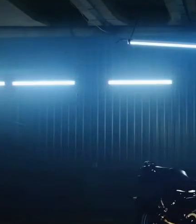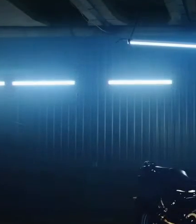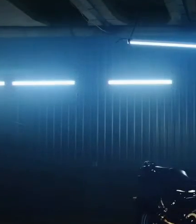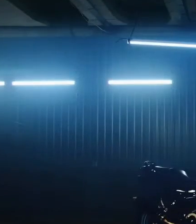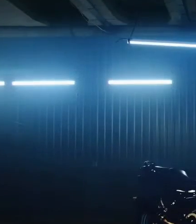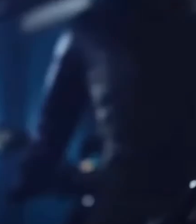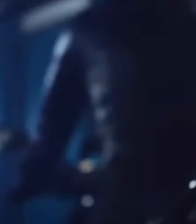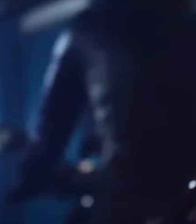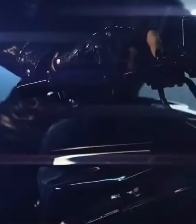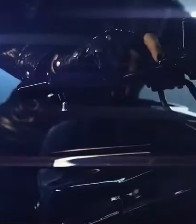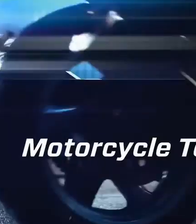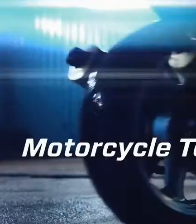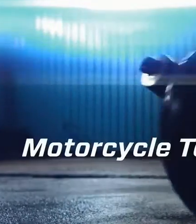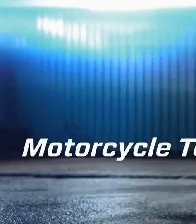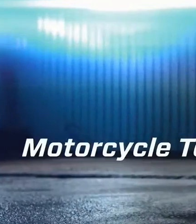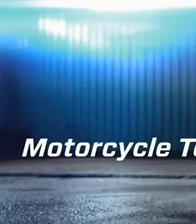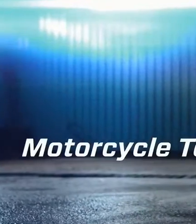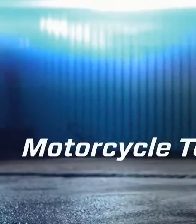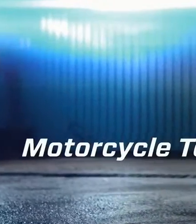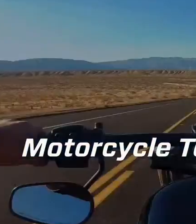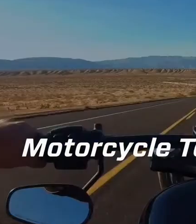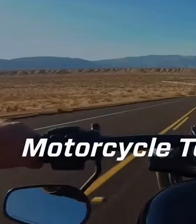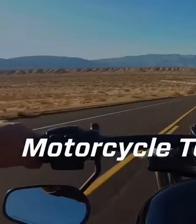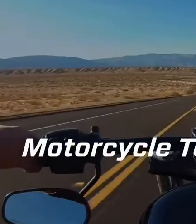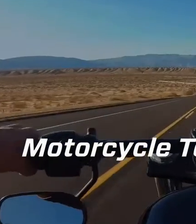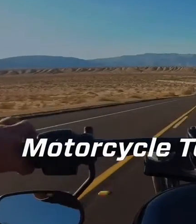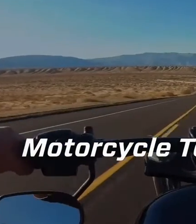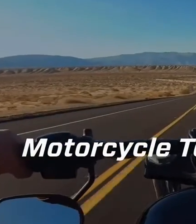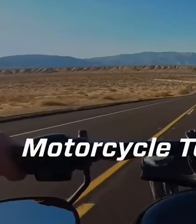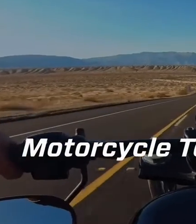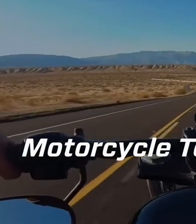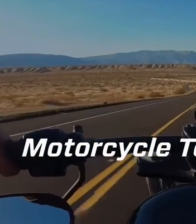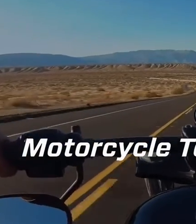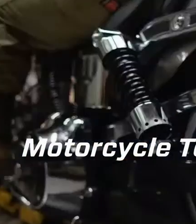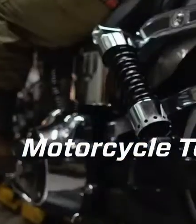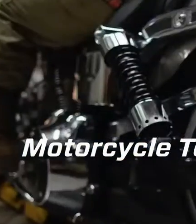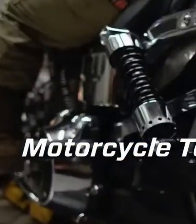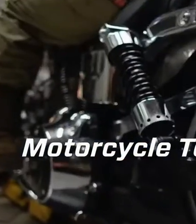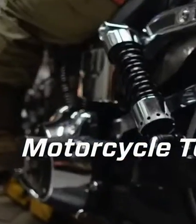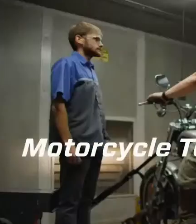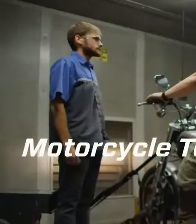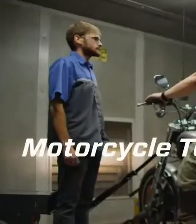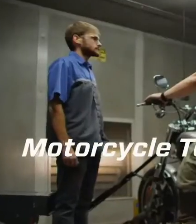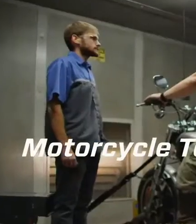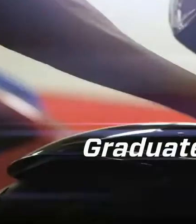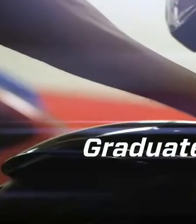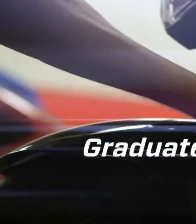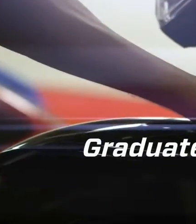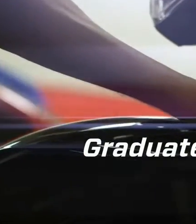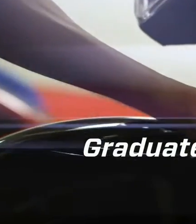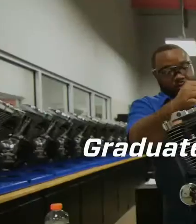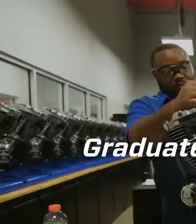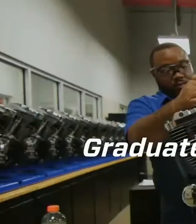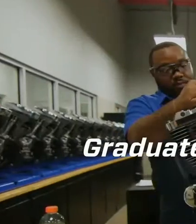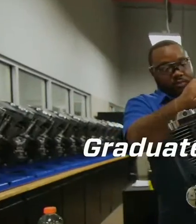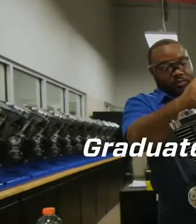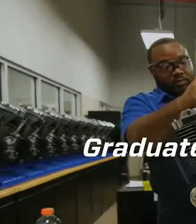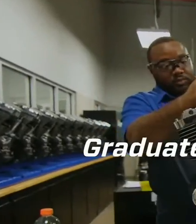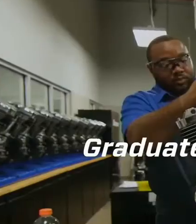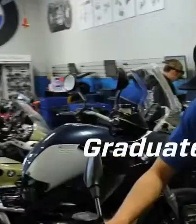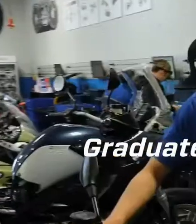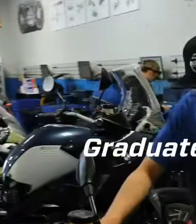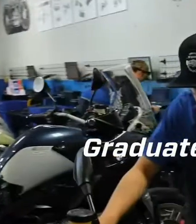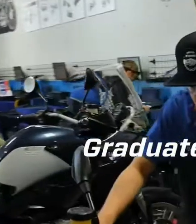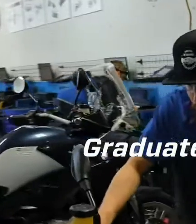At Motorcycle Mechanics Institute, we believe your career should be something you're passionate about. Our motorcycle technician training is designed to give you